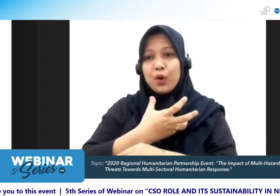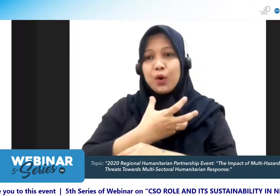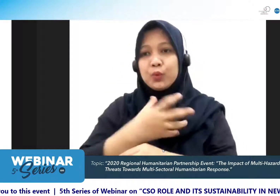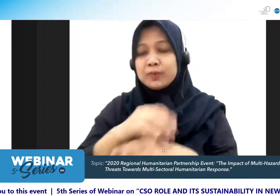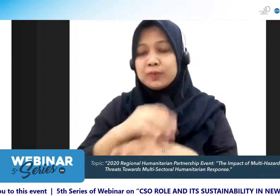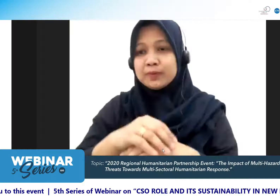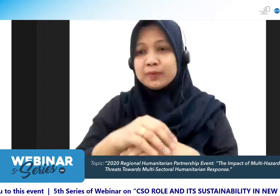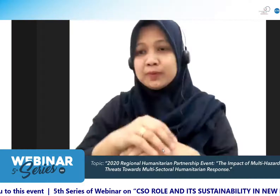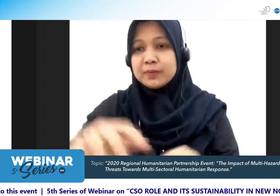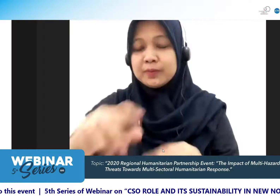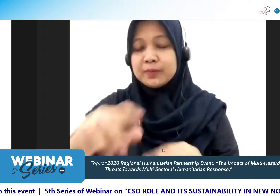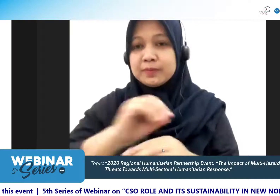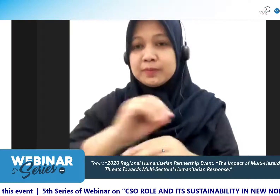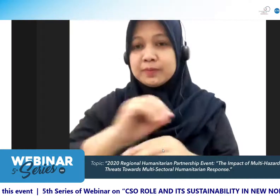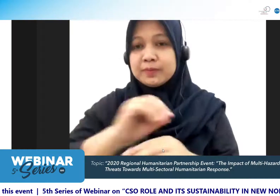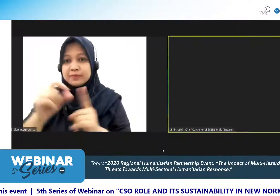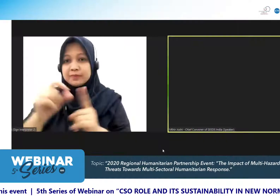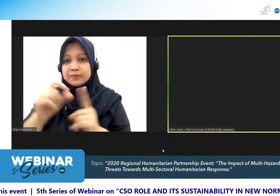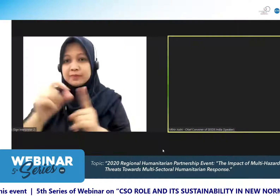time.